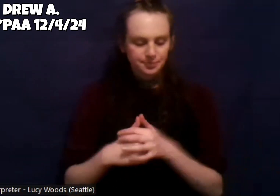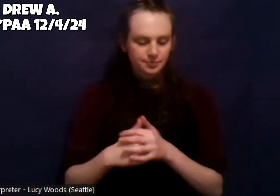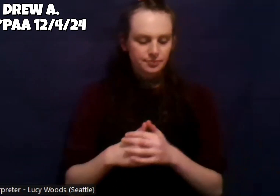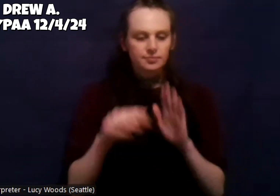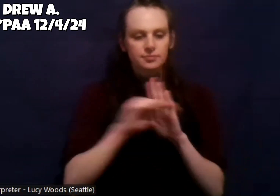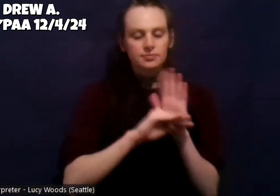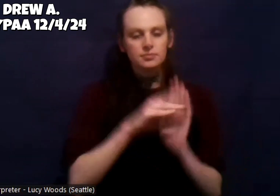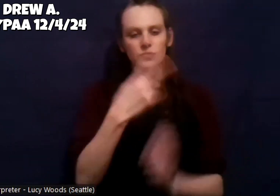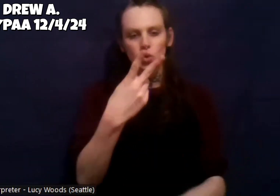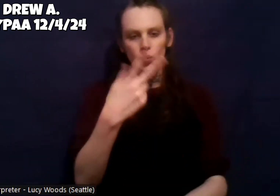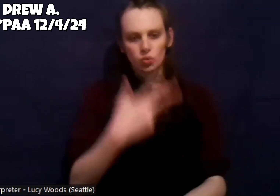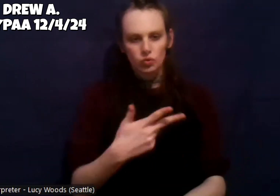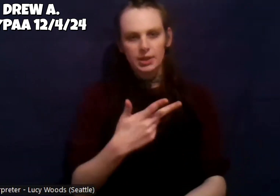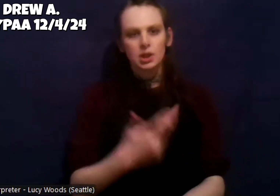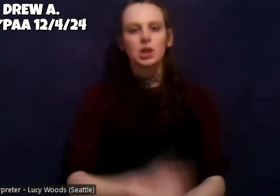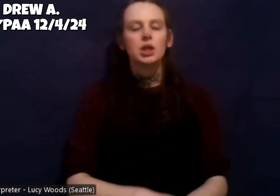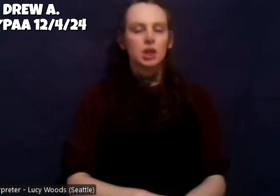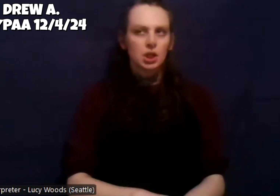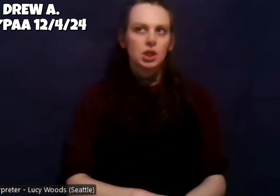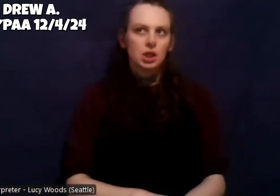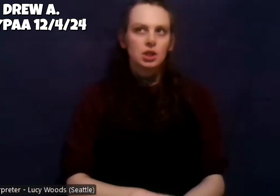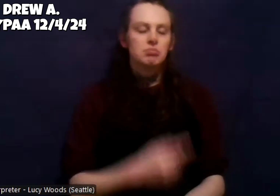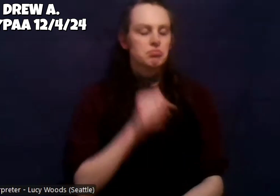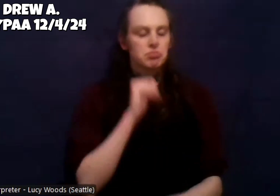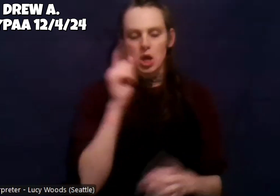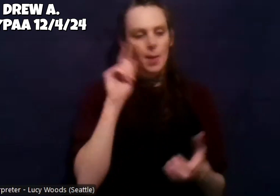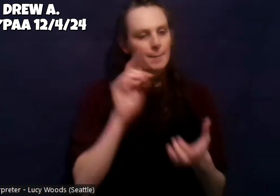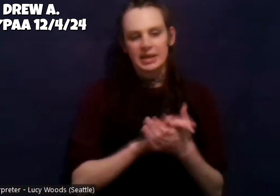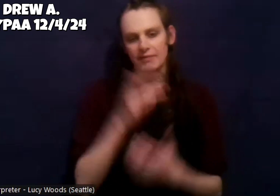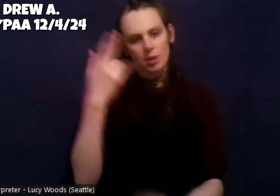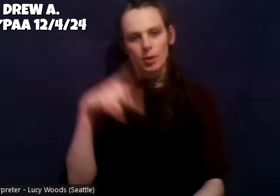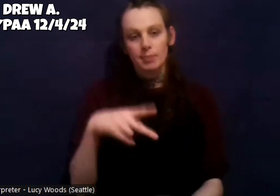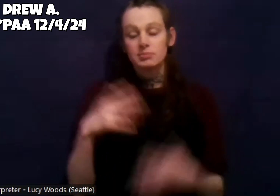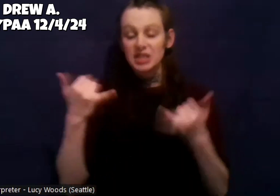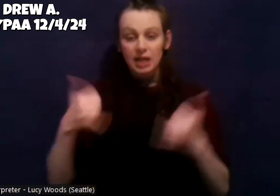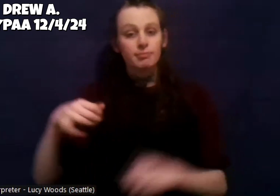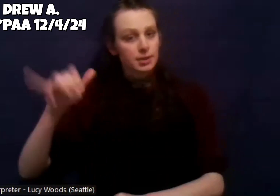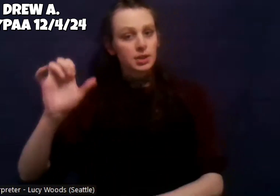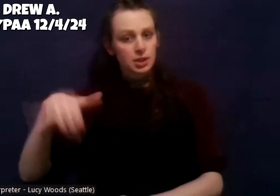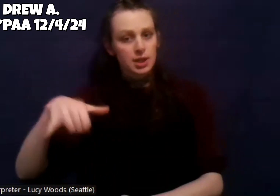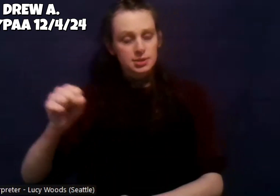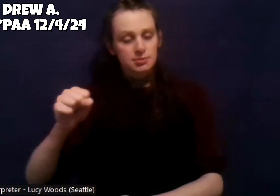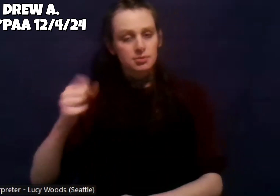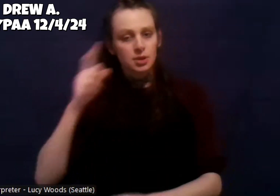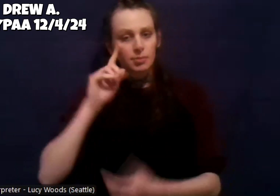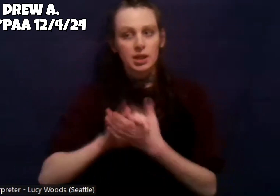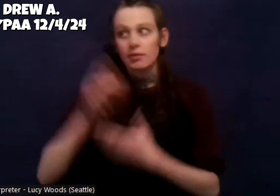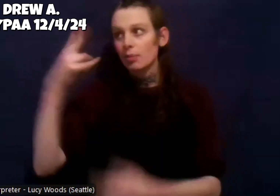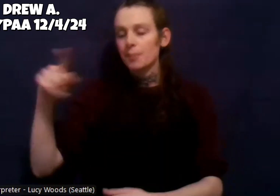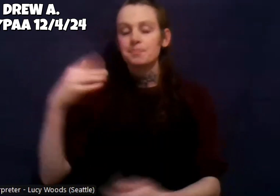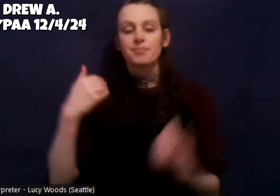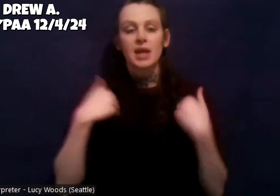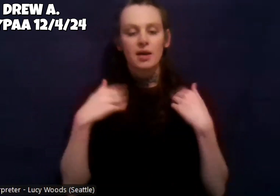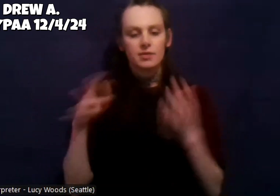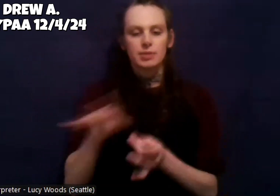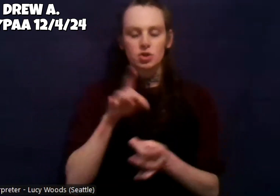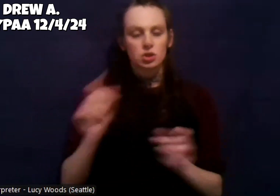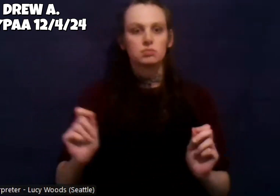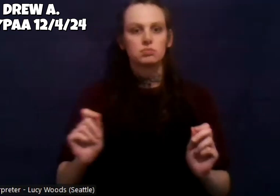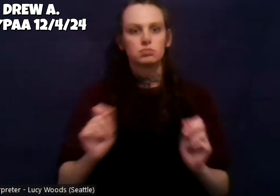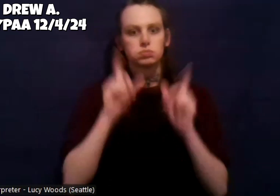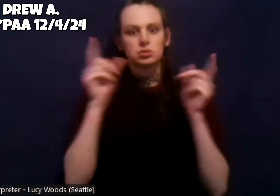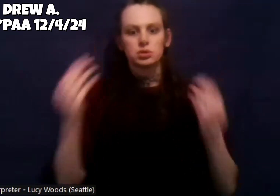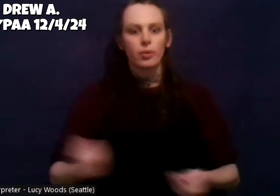three, yeah, I did not believe in a higher power, and today I do. And I had a spiritual awakening during my last